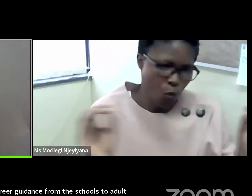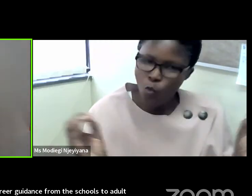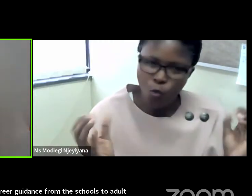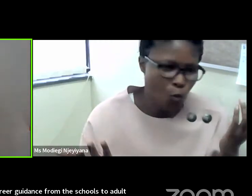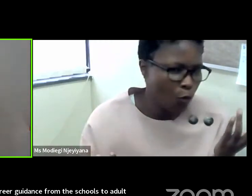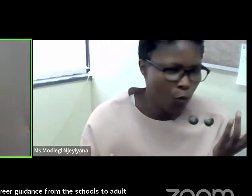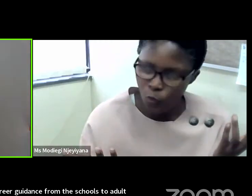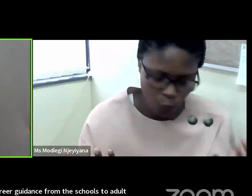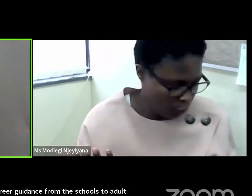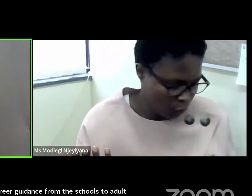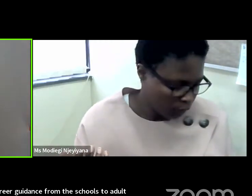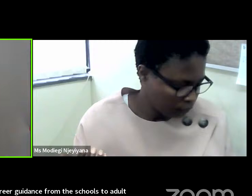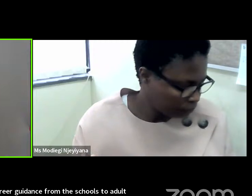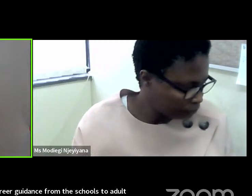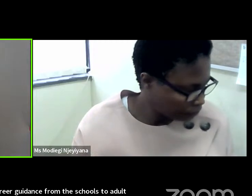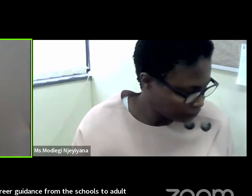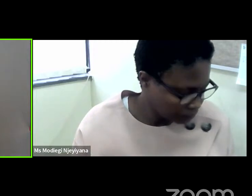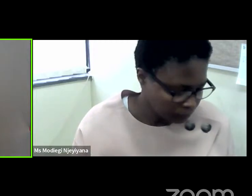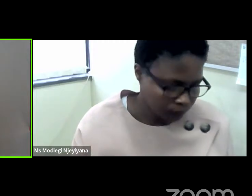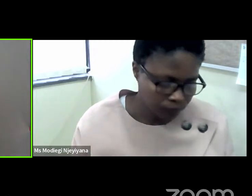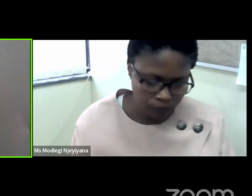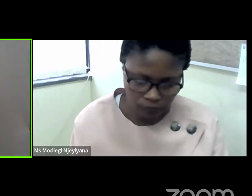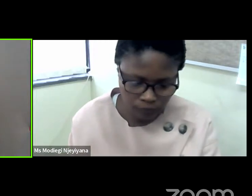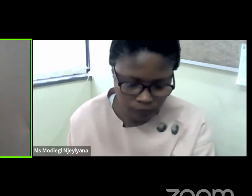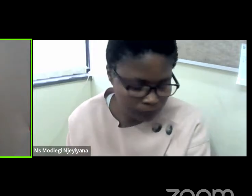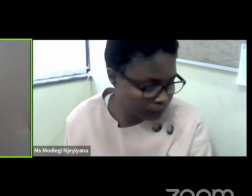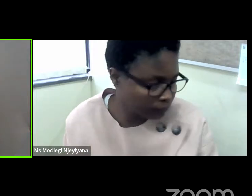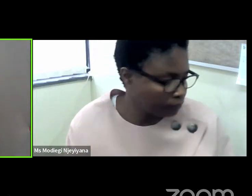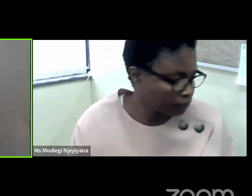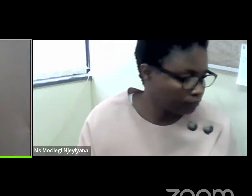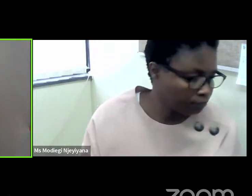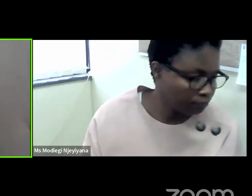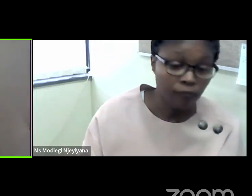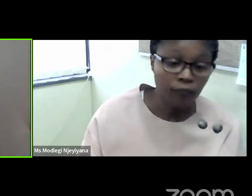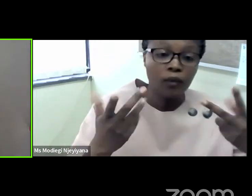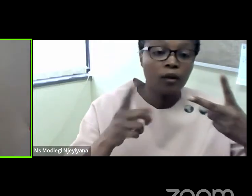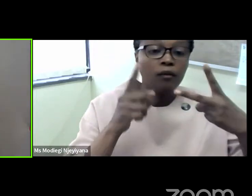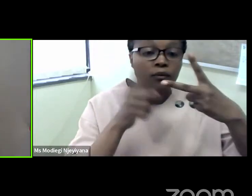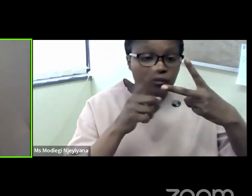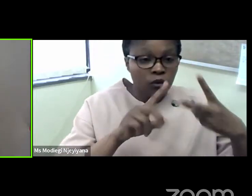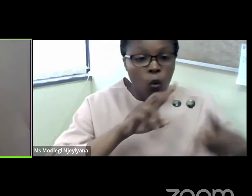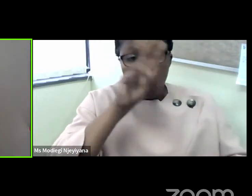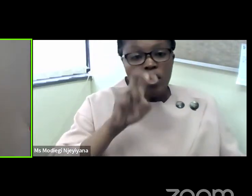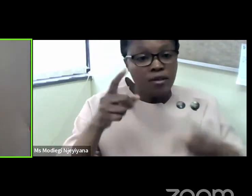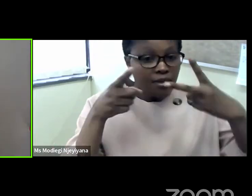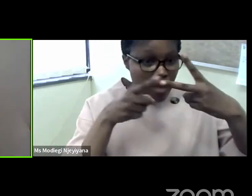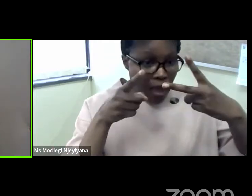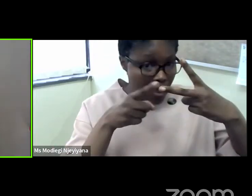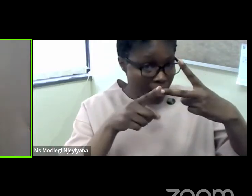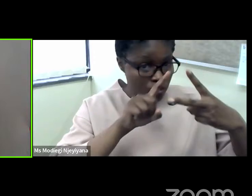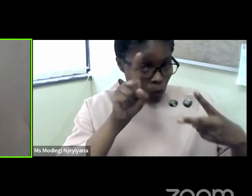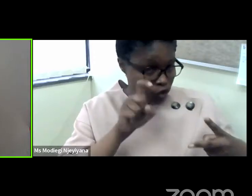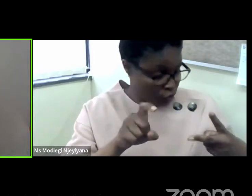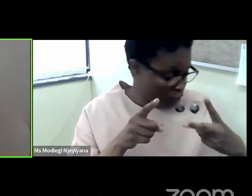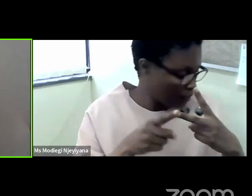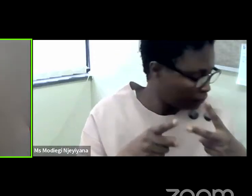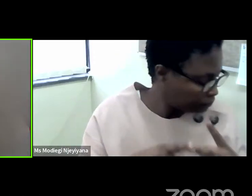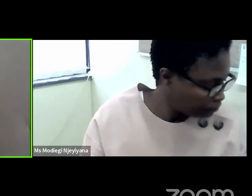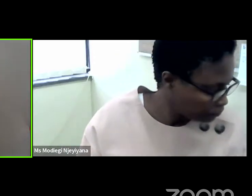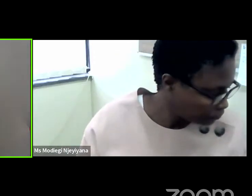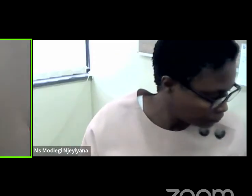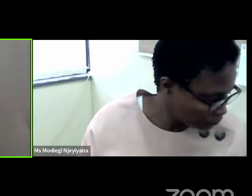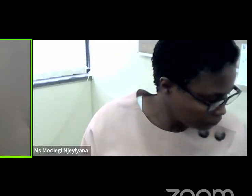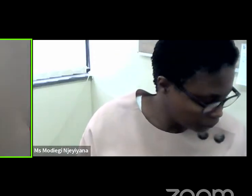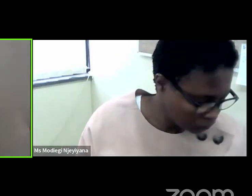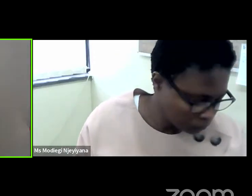giving them options as to what they can study or where they can work one day. There's no guidance in that direction.